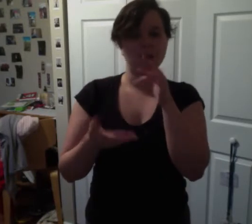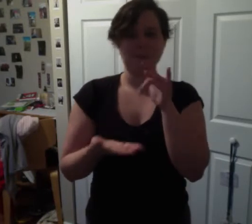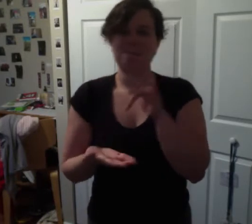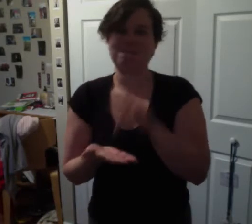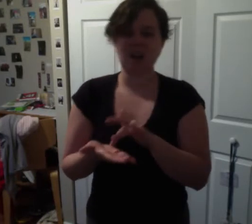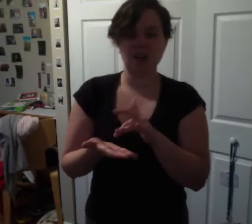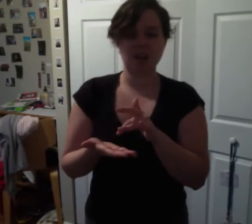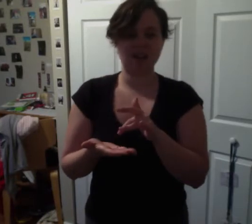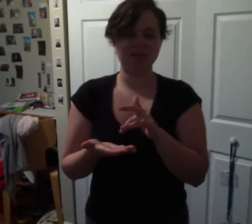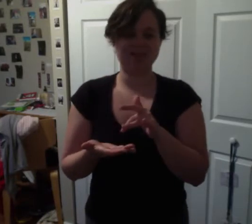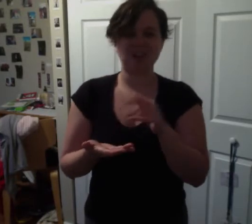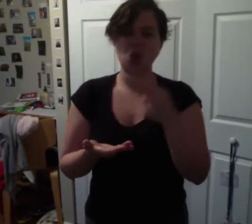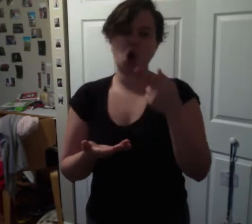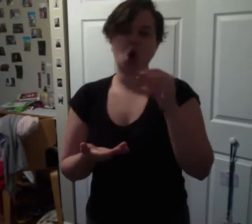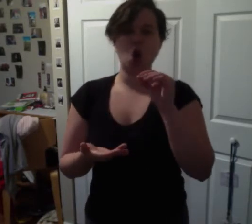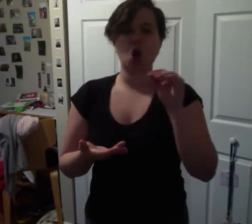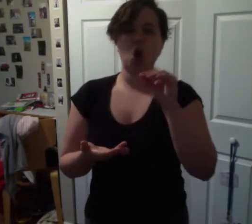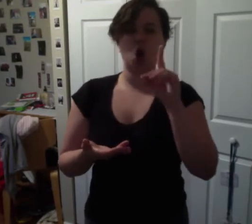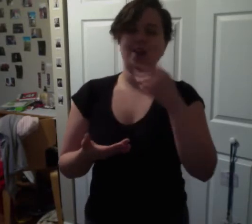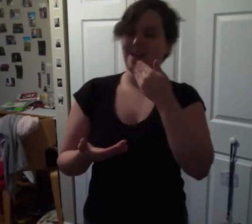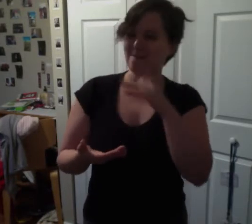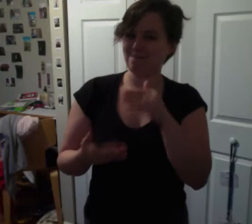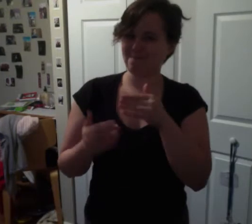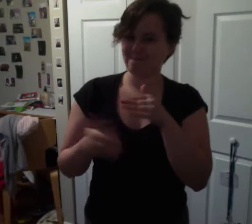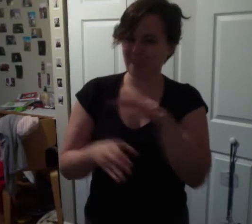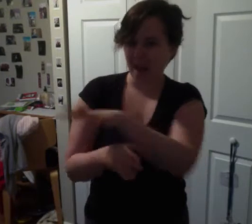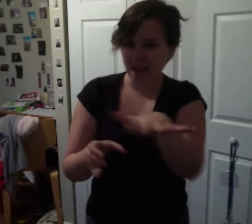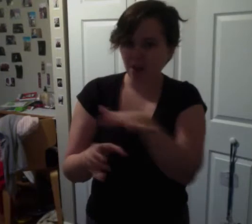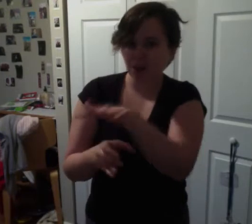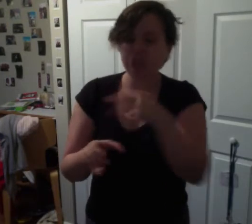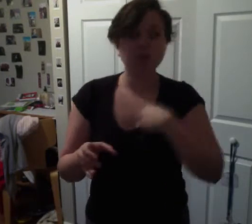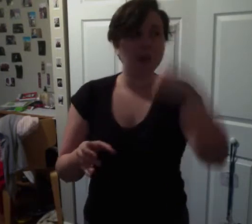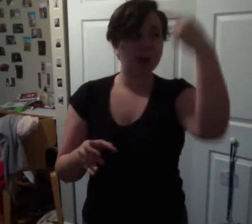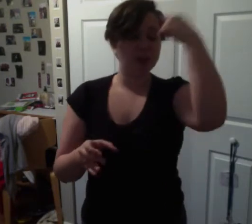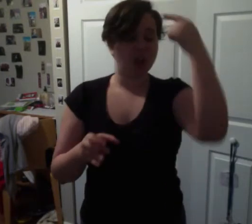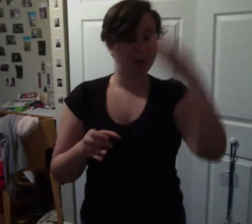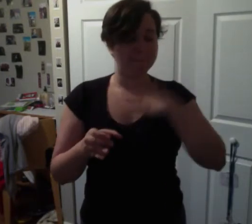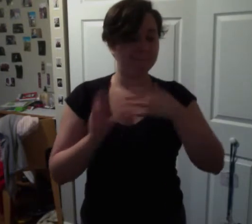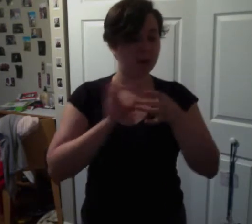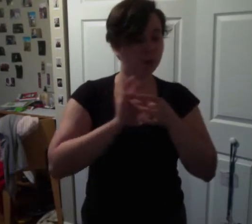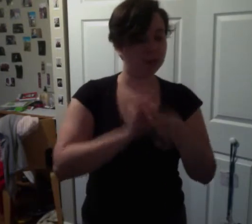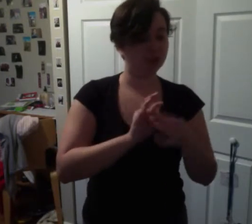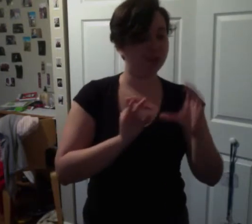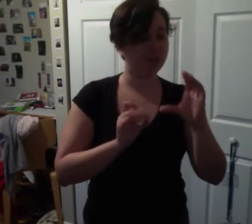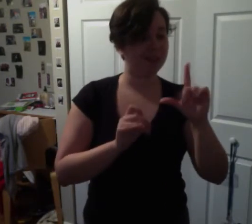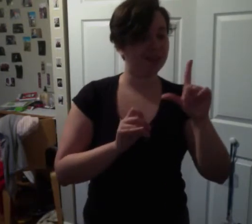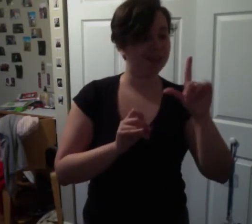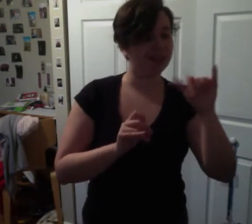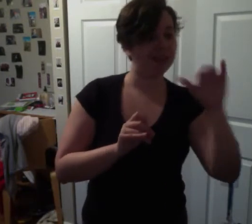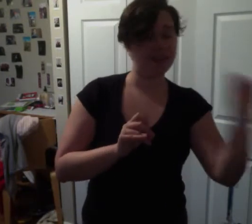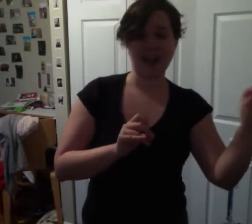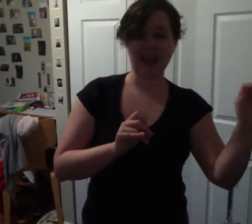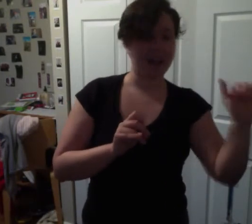clay and this new thing that was starting to develop. That we were slowly starting to reshape how people